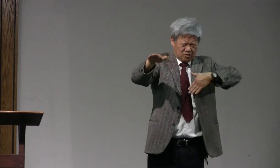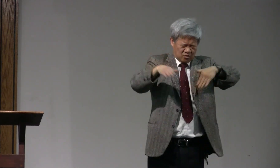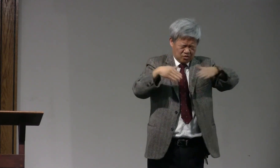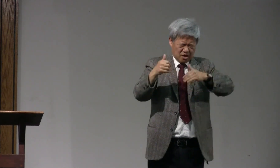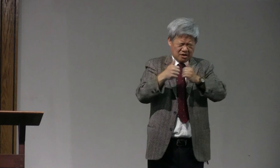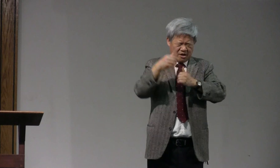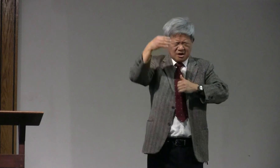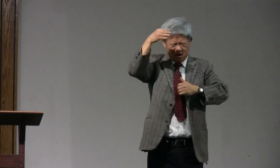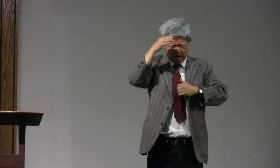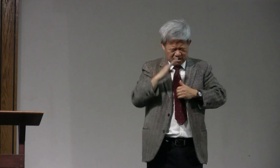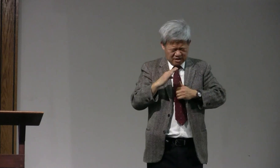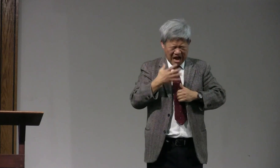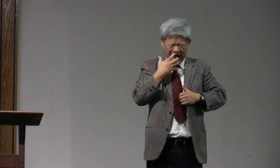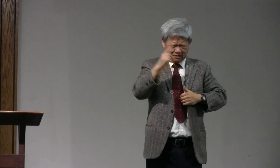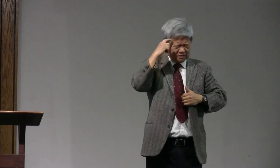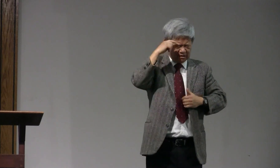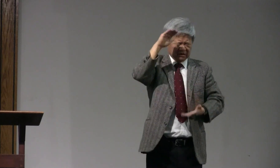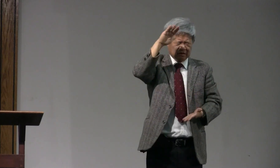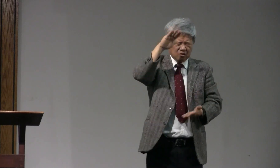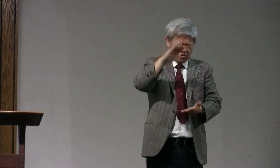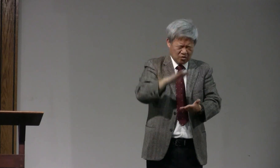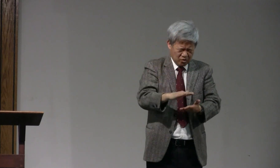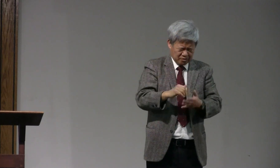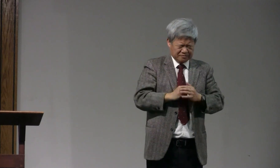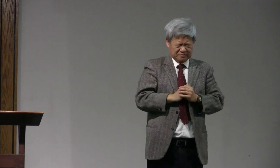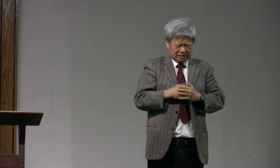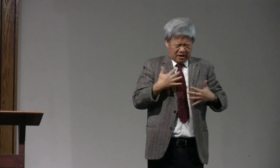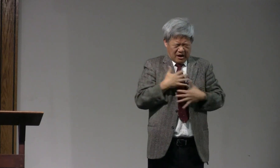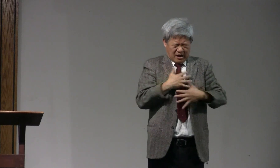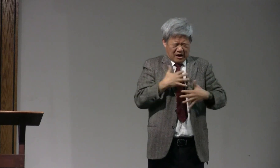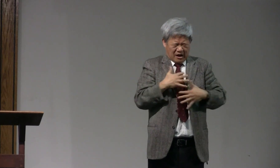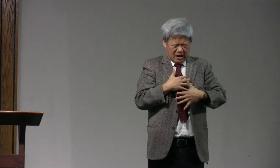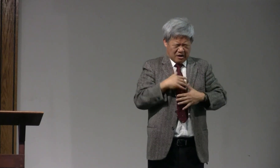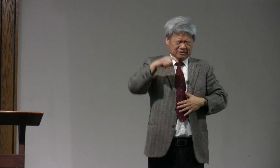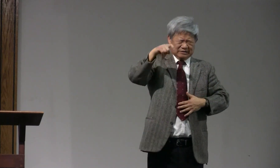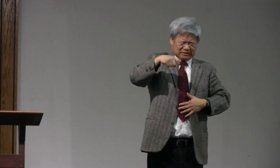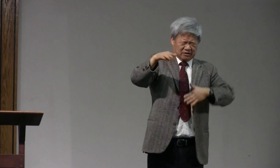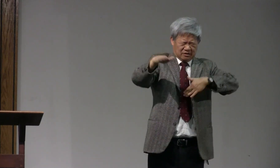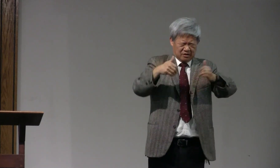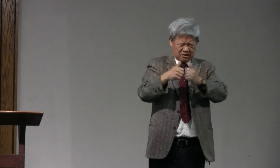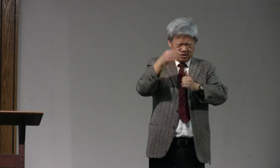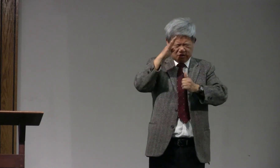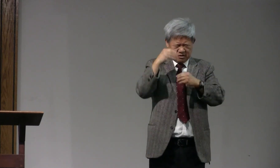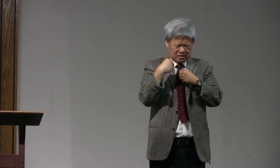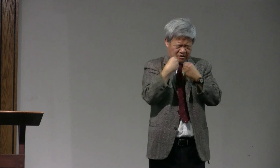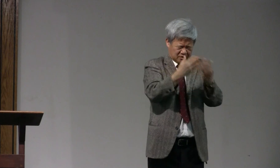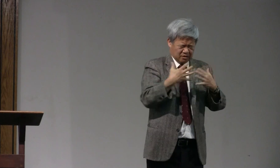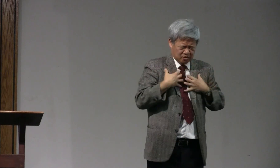We need to meet others' needs. We need to be less hot-headed.